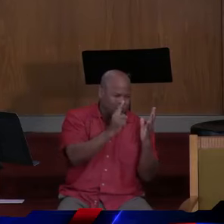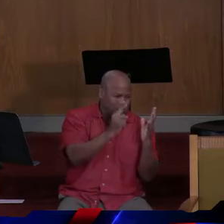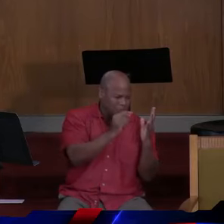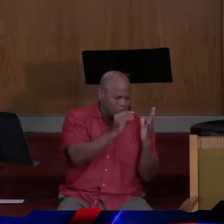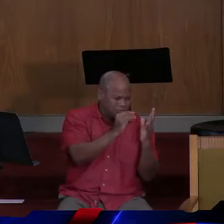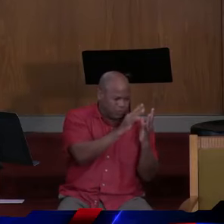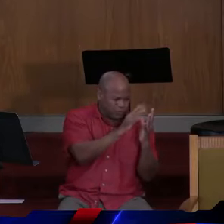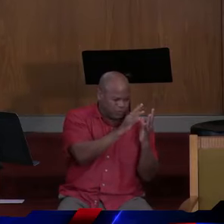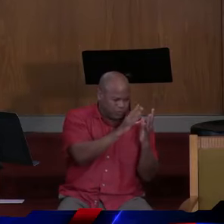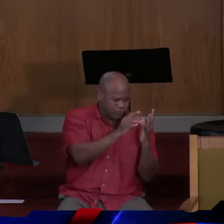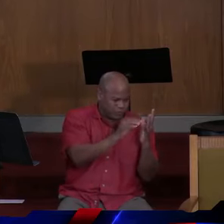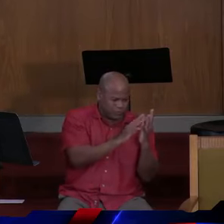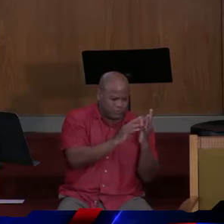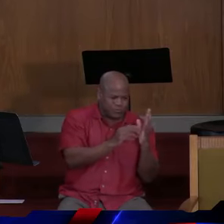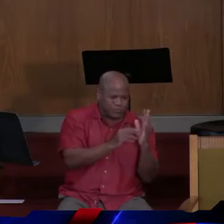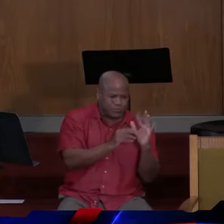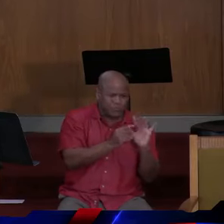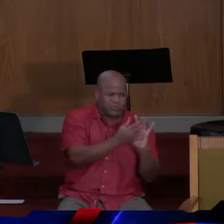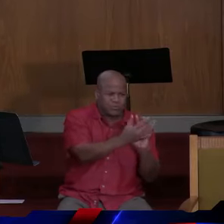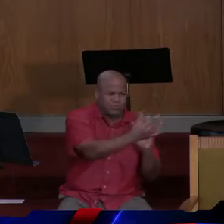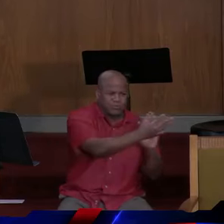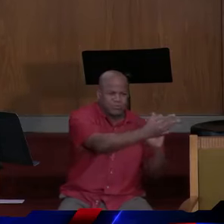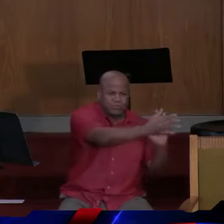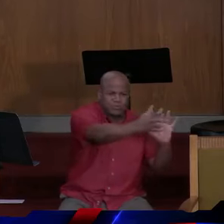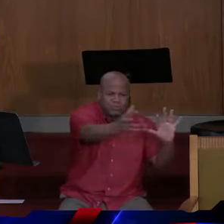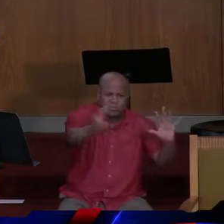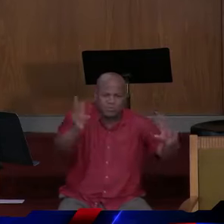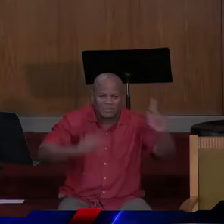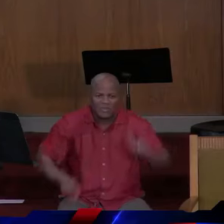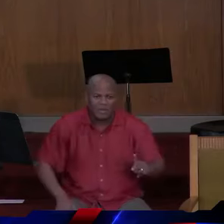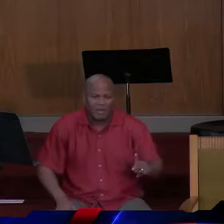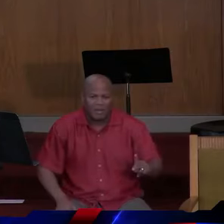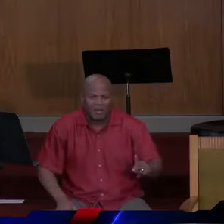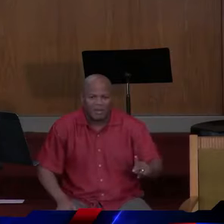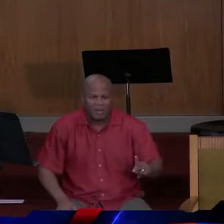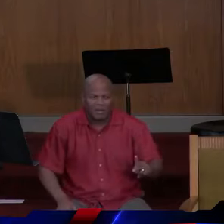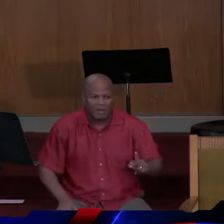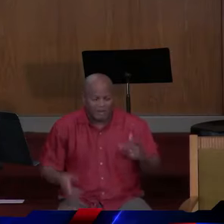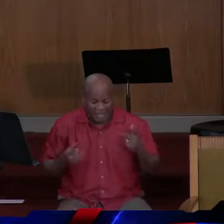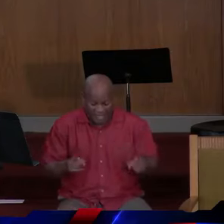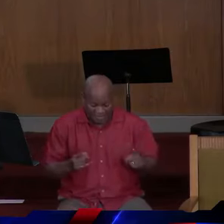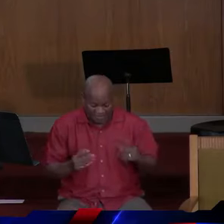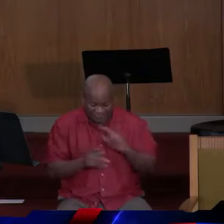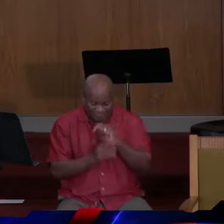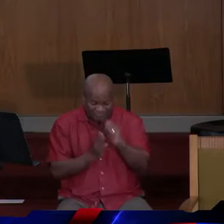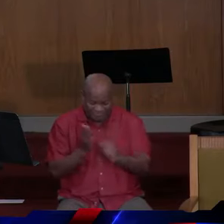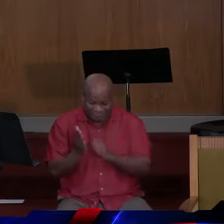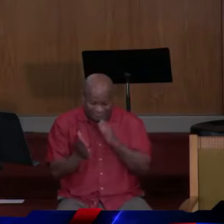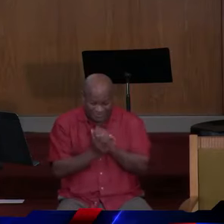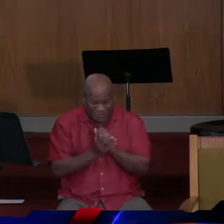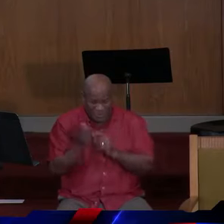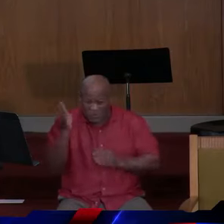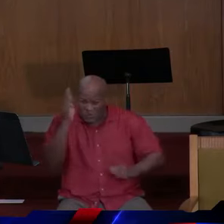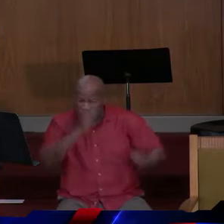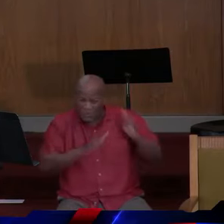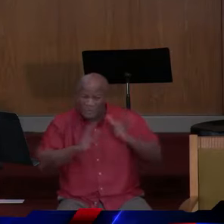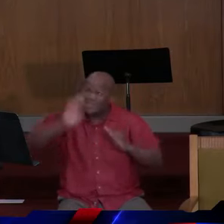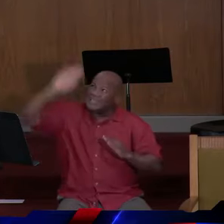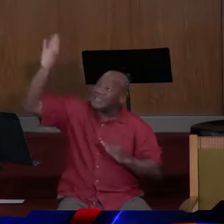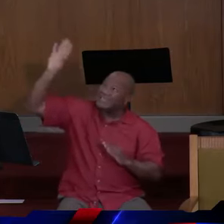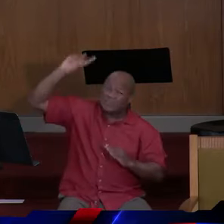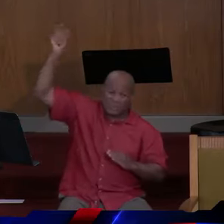pray that in these troubling times, the faith community will be illuminated by God's grace, by